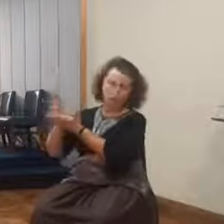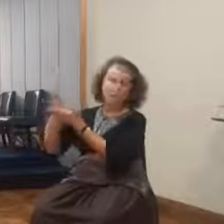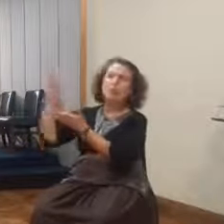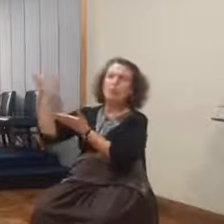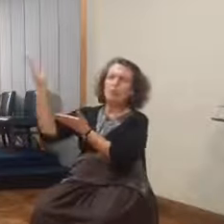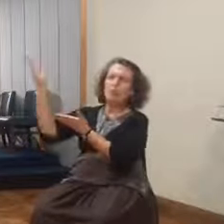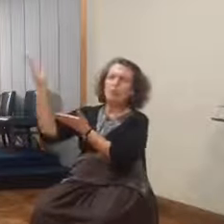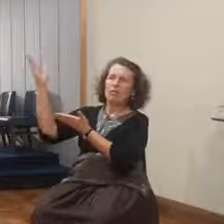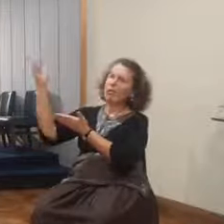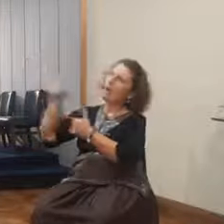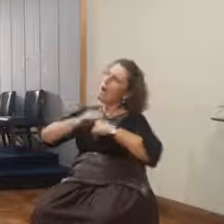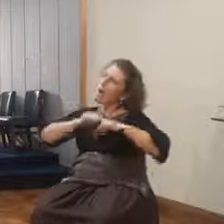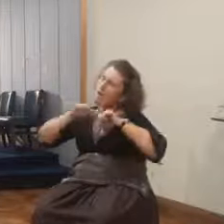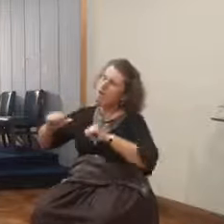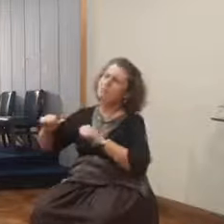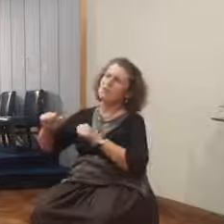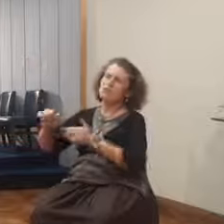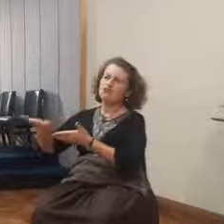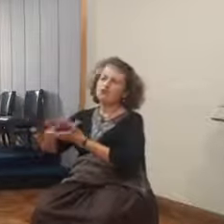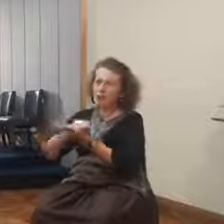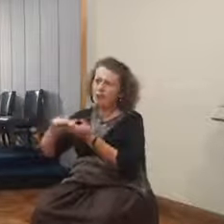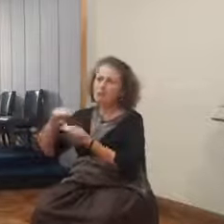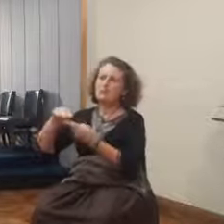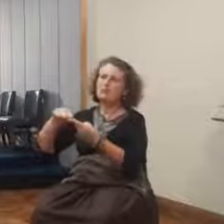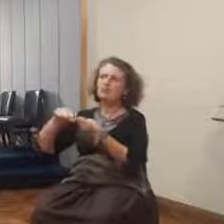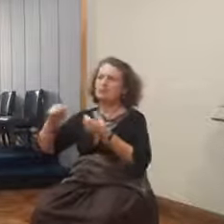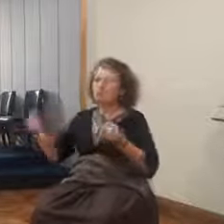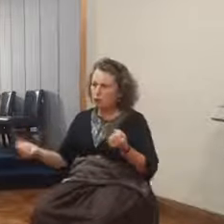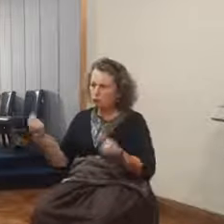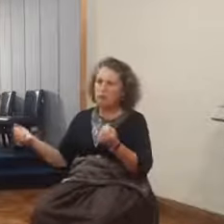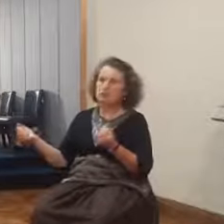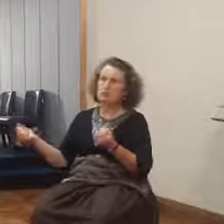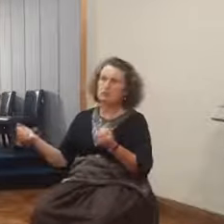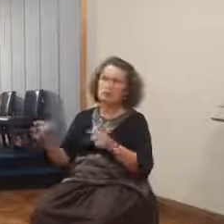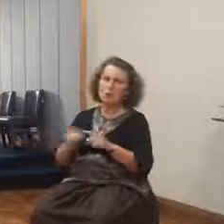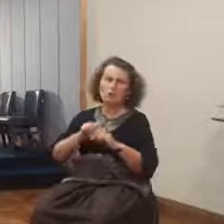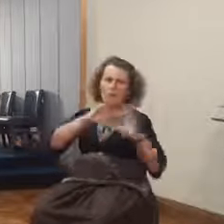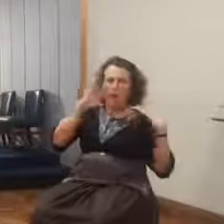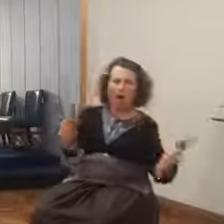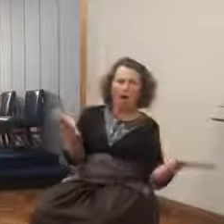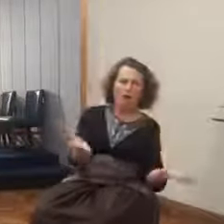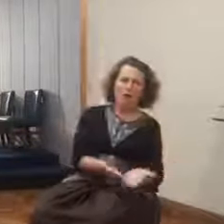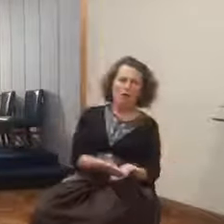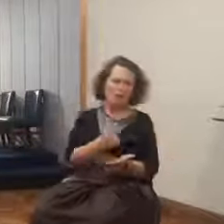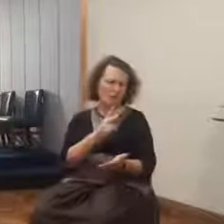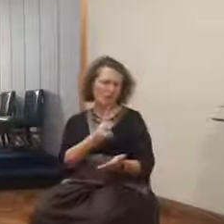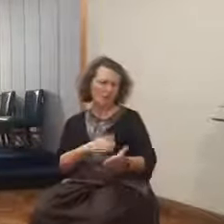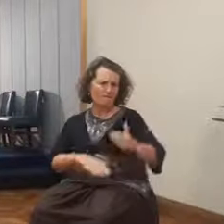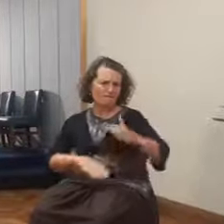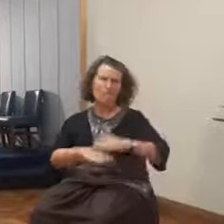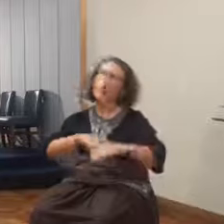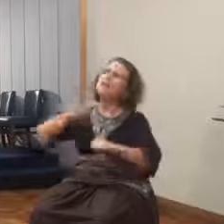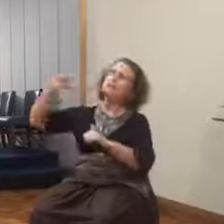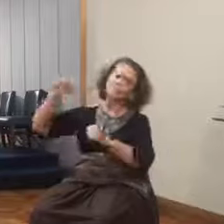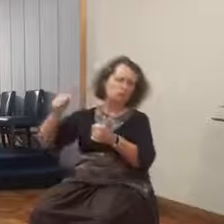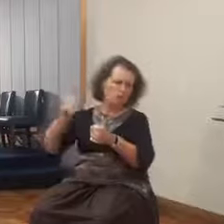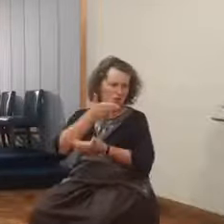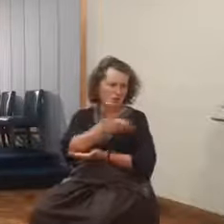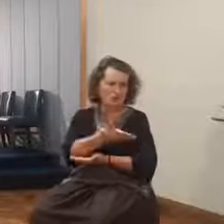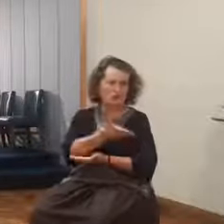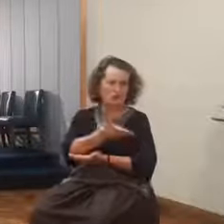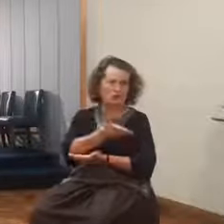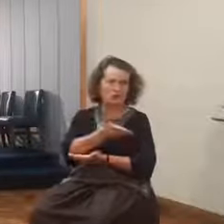He loveth righteousness and judgment. The earth is full of the goodness of the Lord. By the word of the